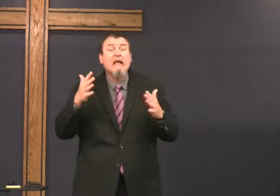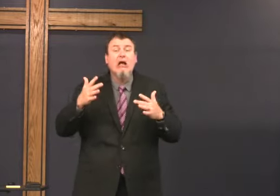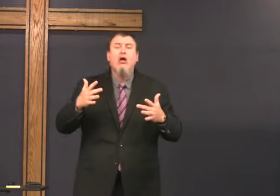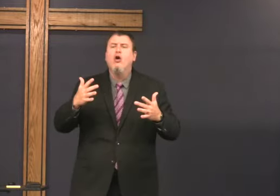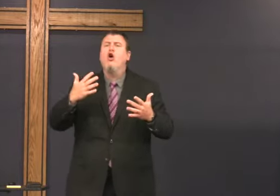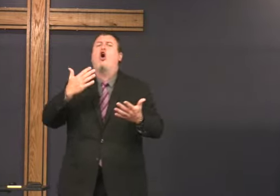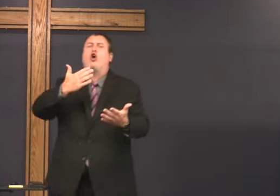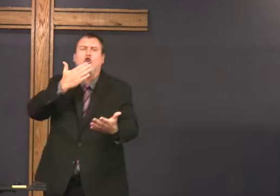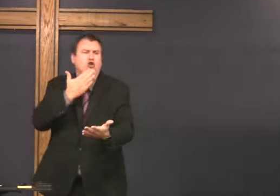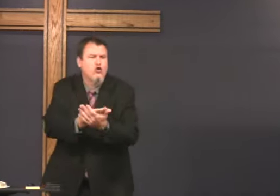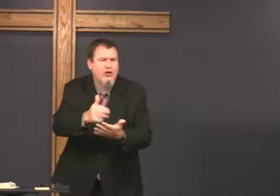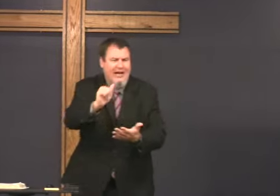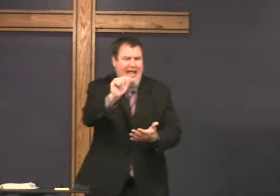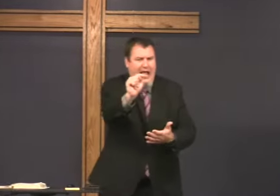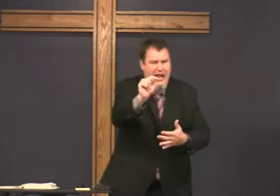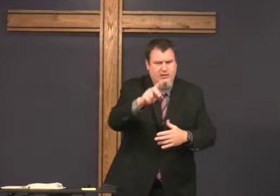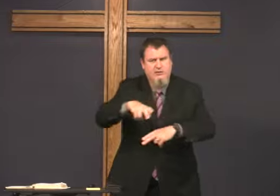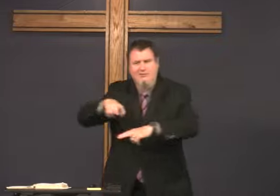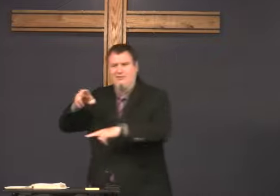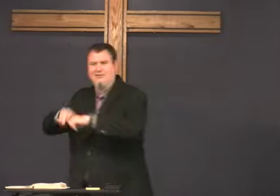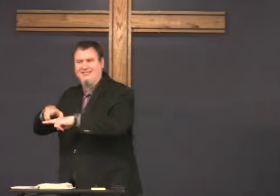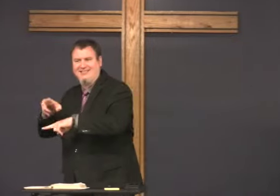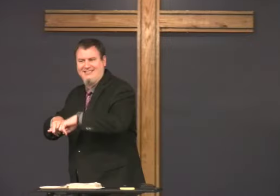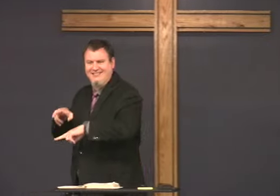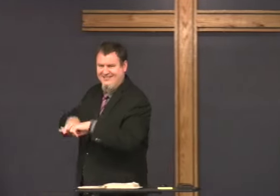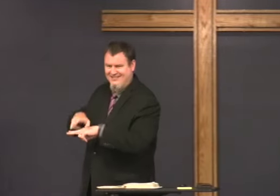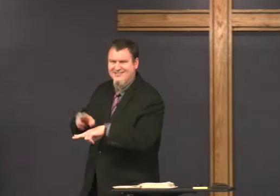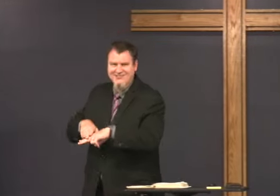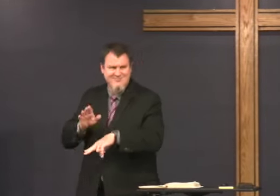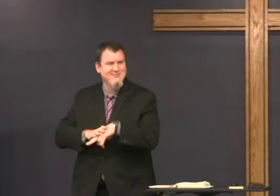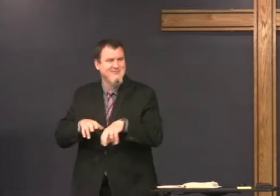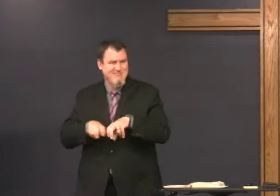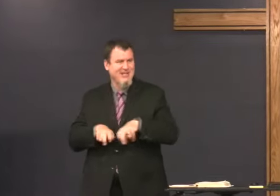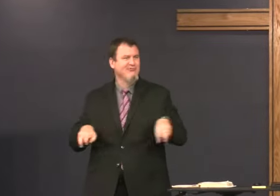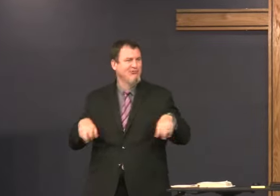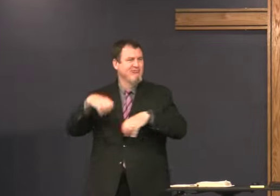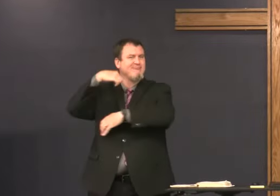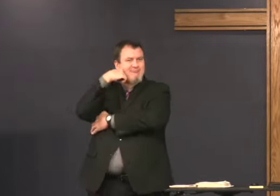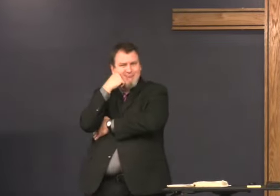That's because we are good at just sitting.